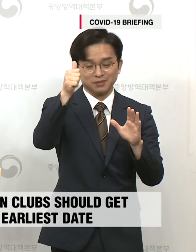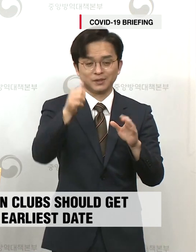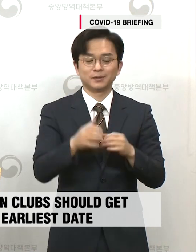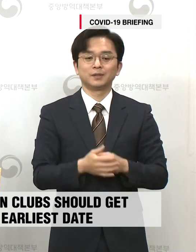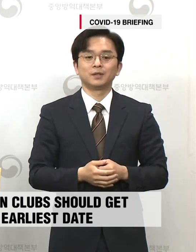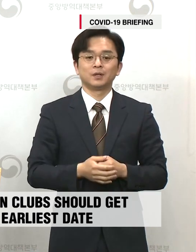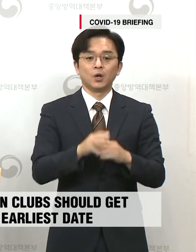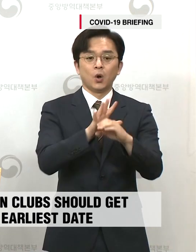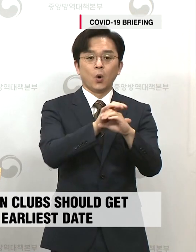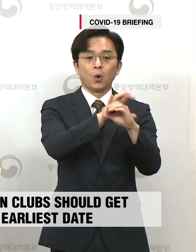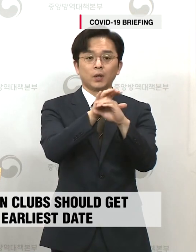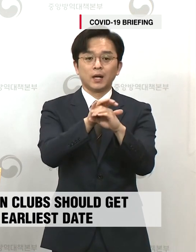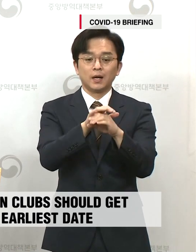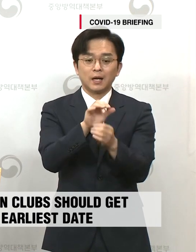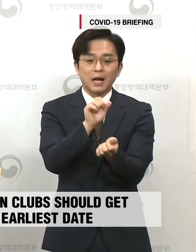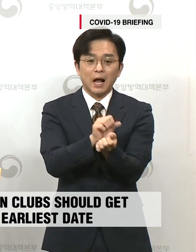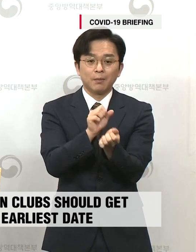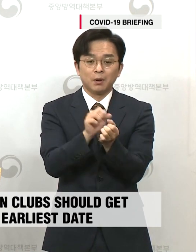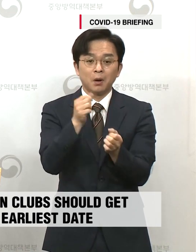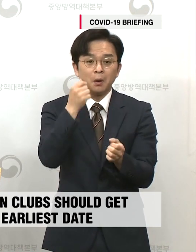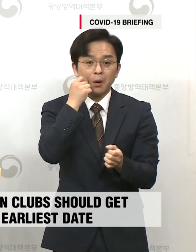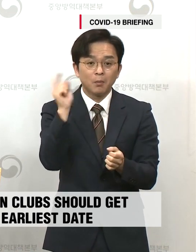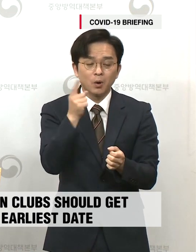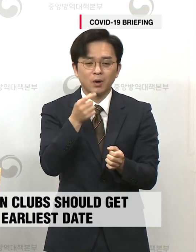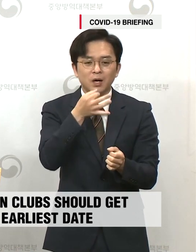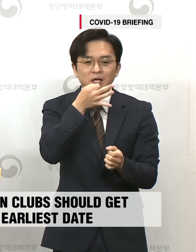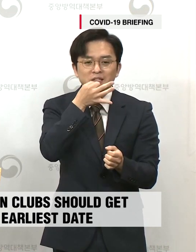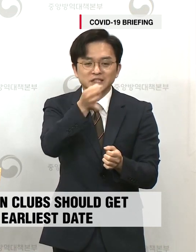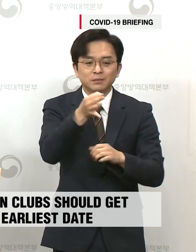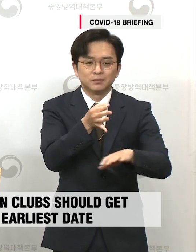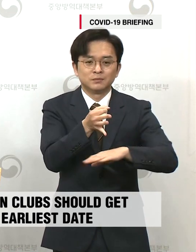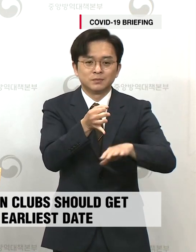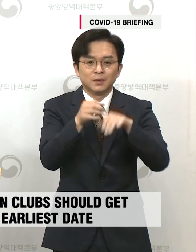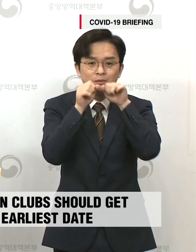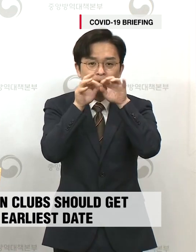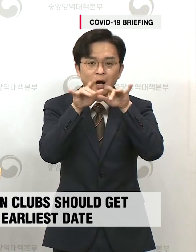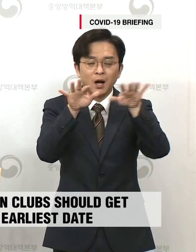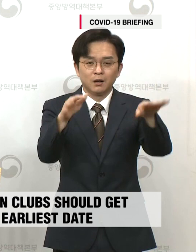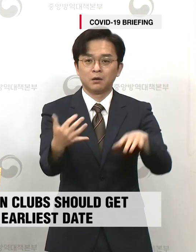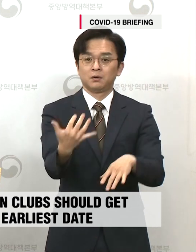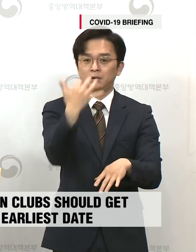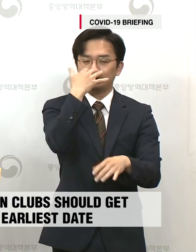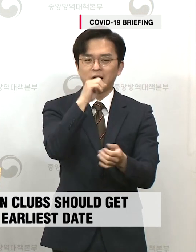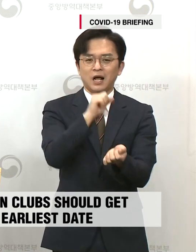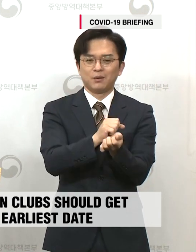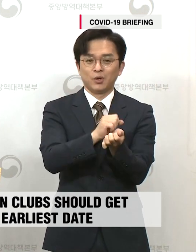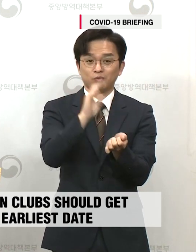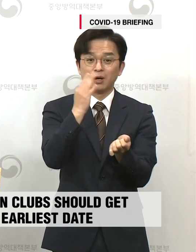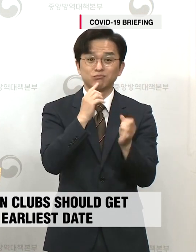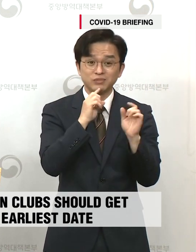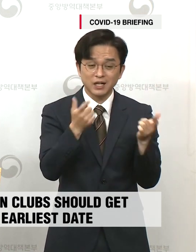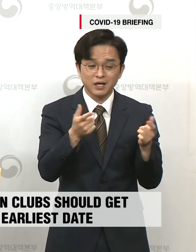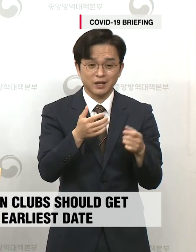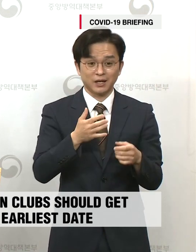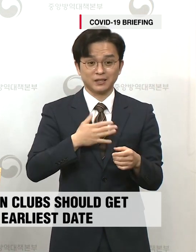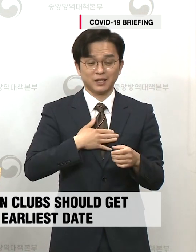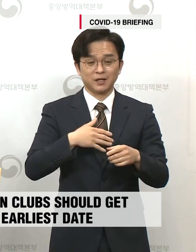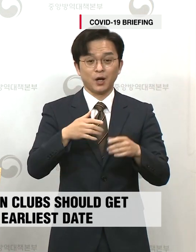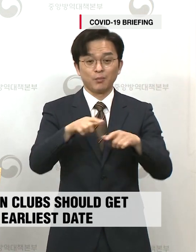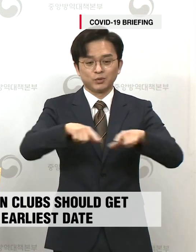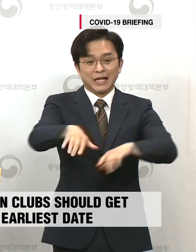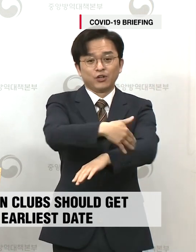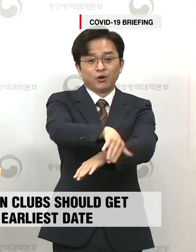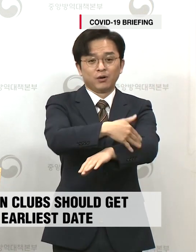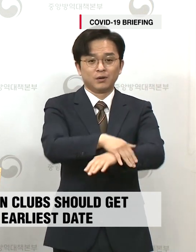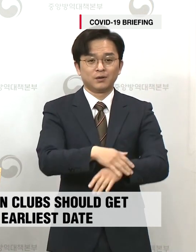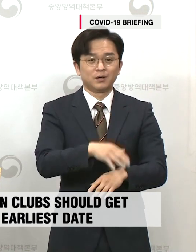as for COVID-19, as the virus spreads through the droplets, and considering the fact that these droplets